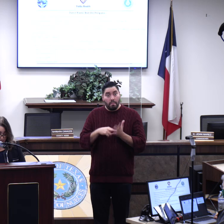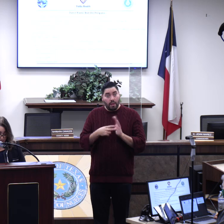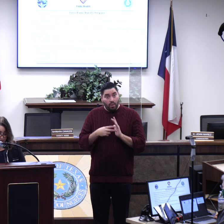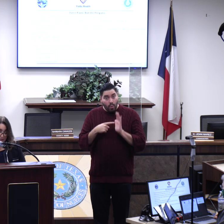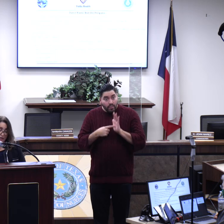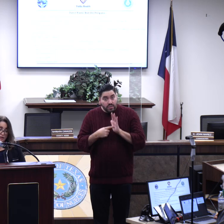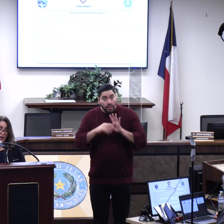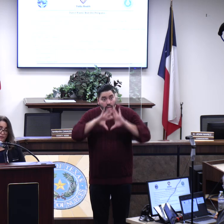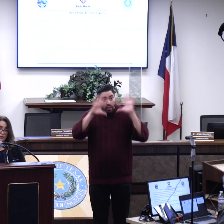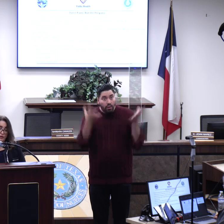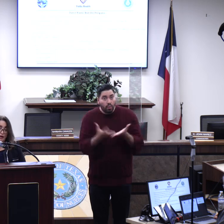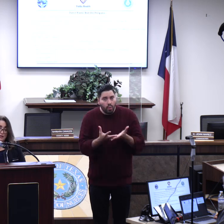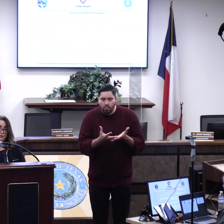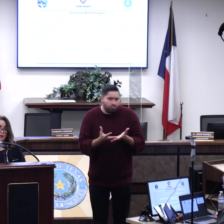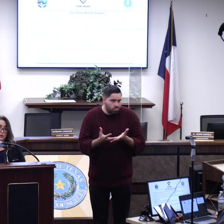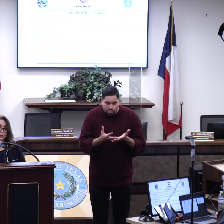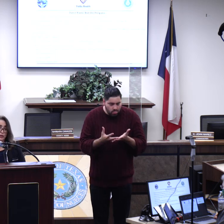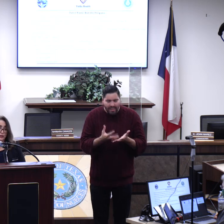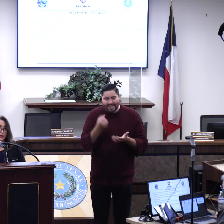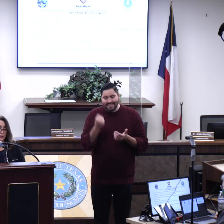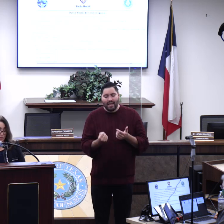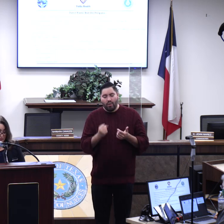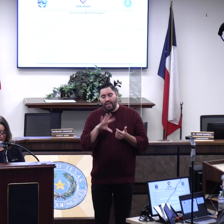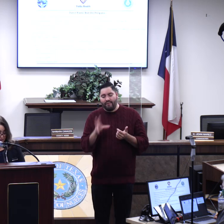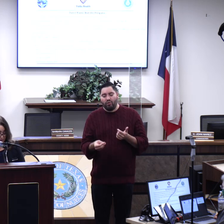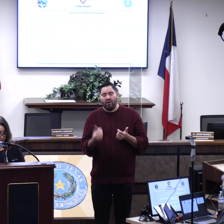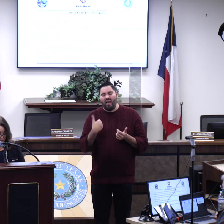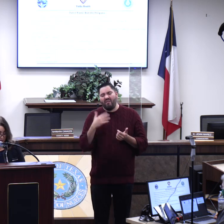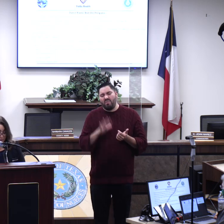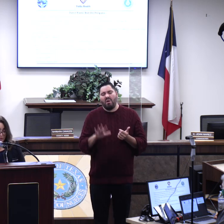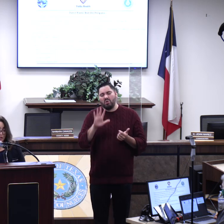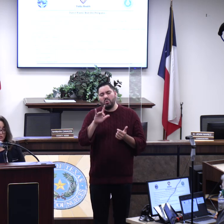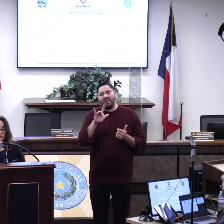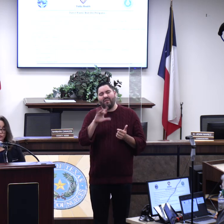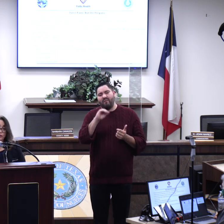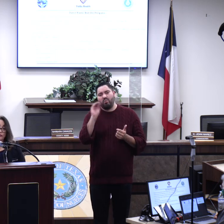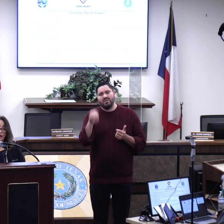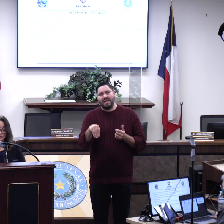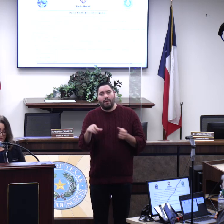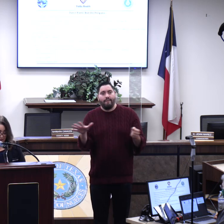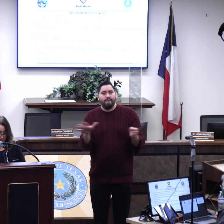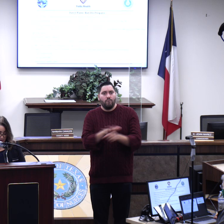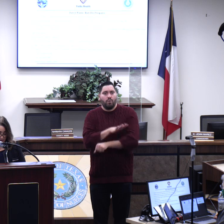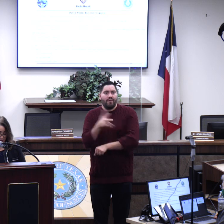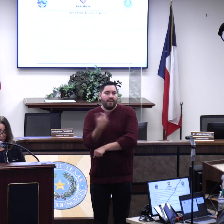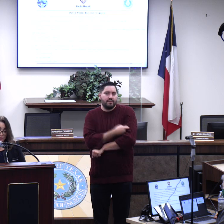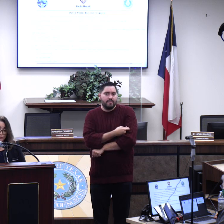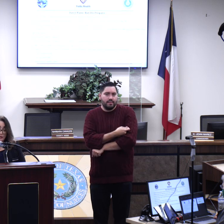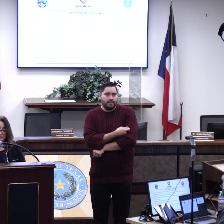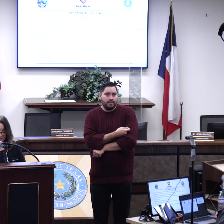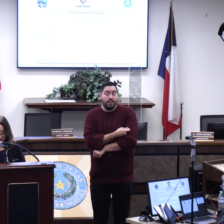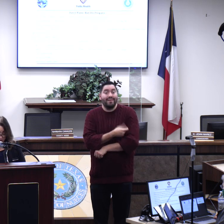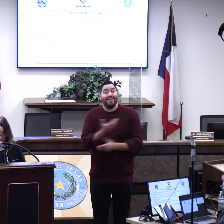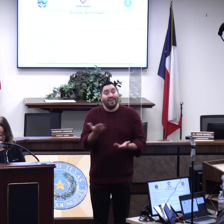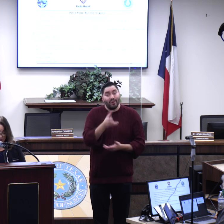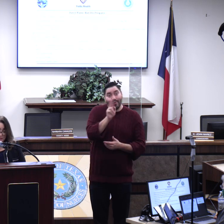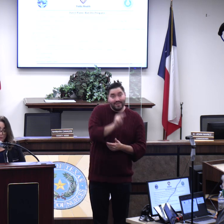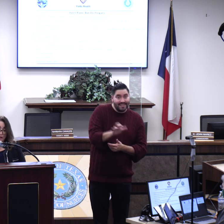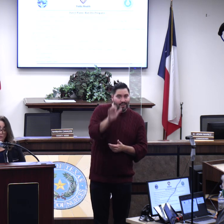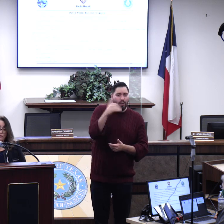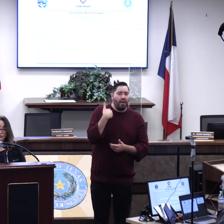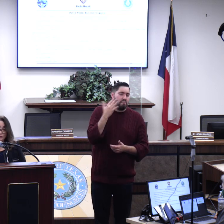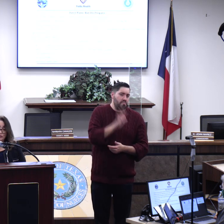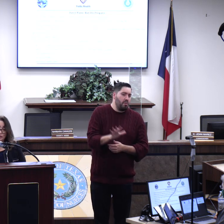world. South Africa has about 25% of its population fully vaccinated, while Nueces County